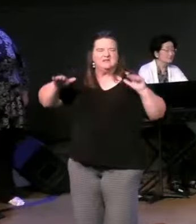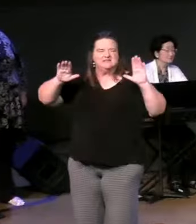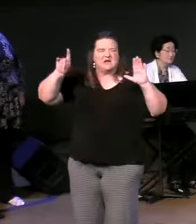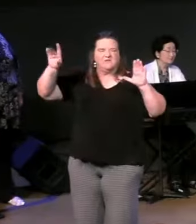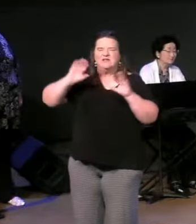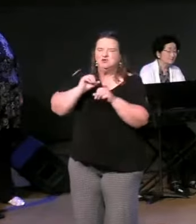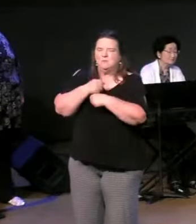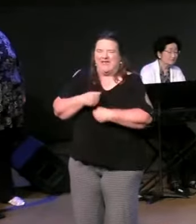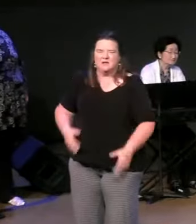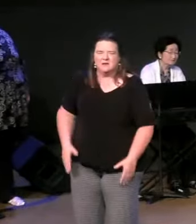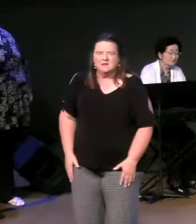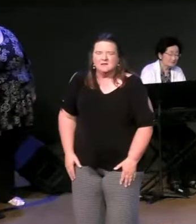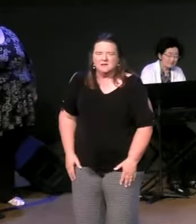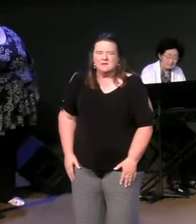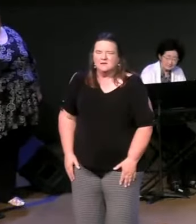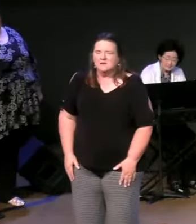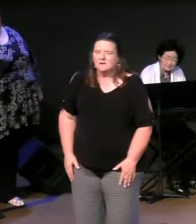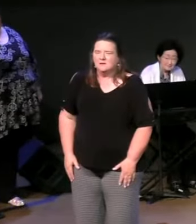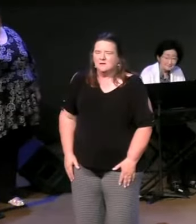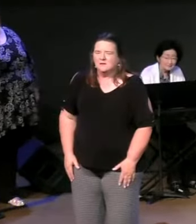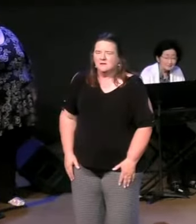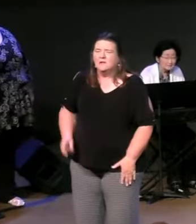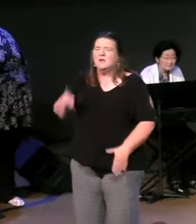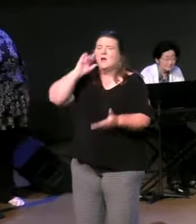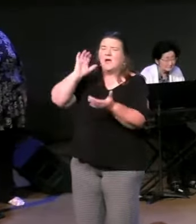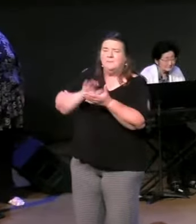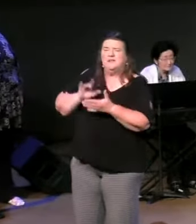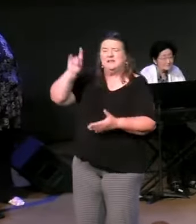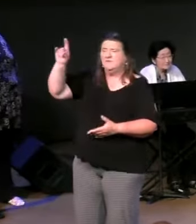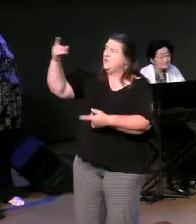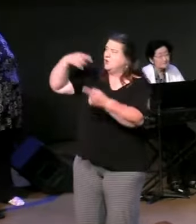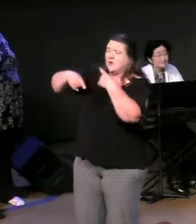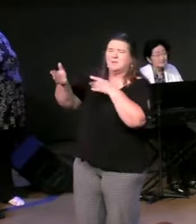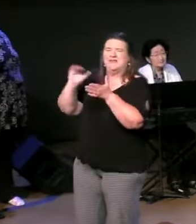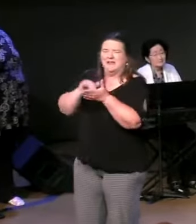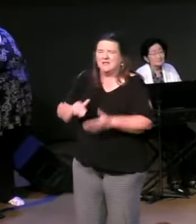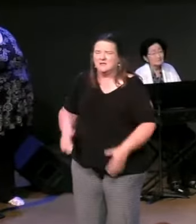made. I believe that you are coming again.